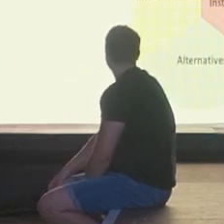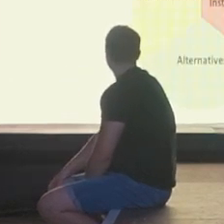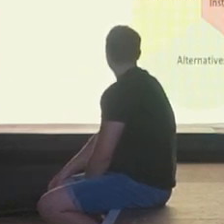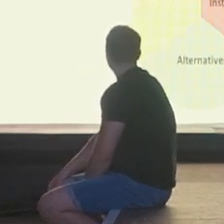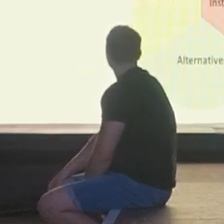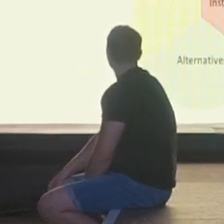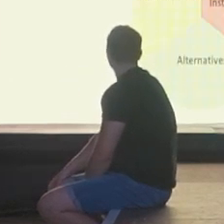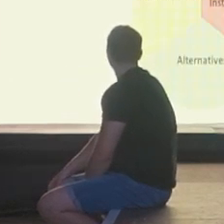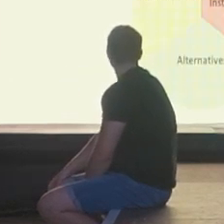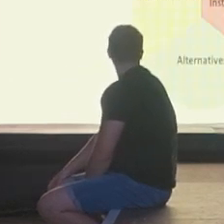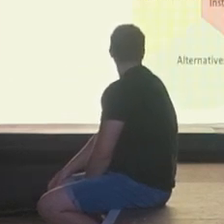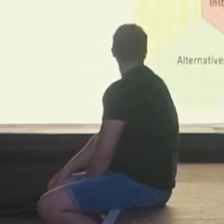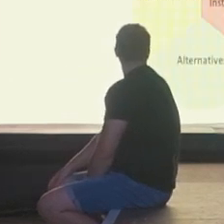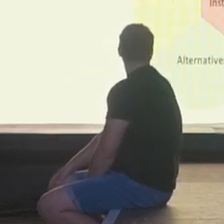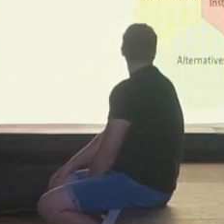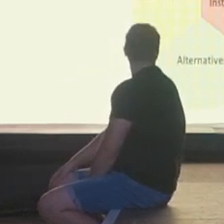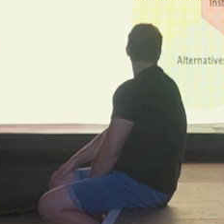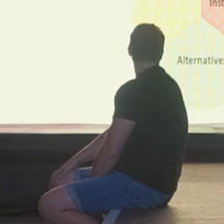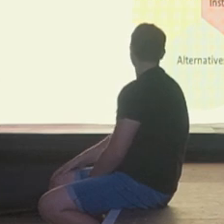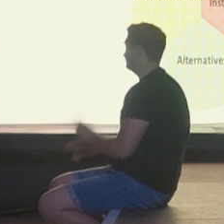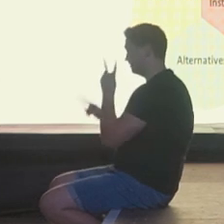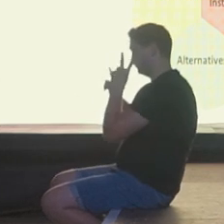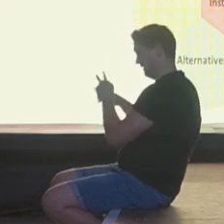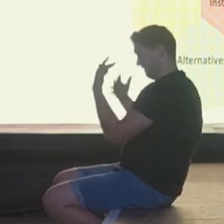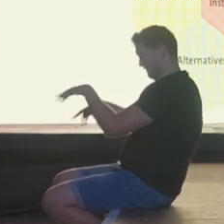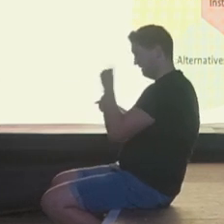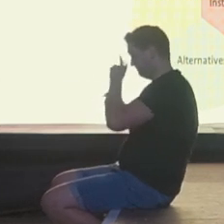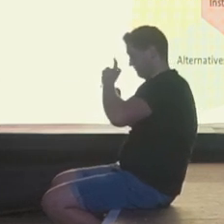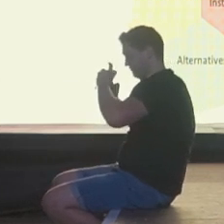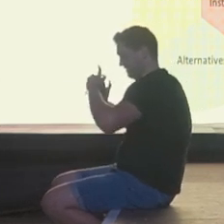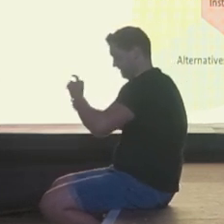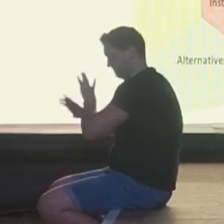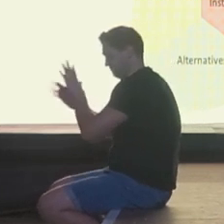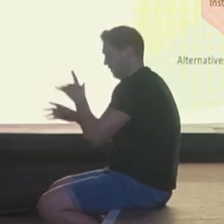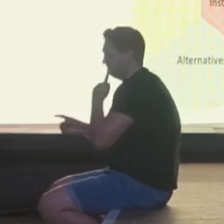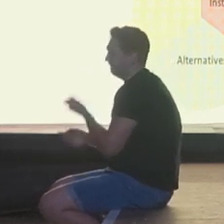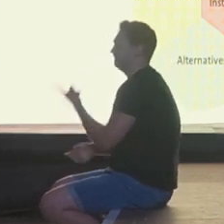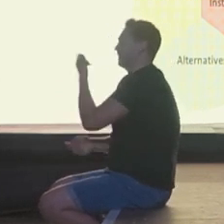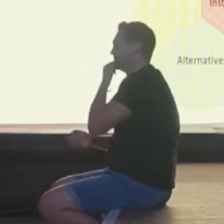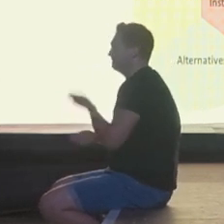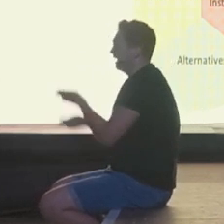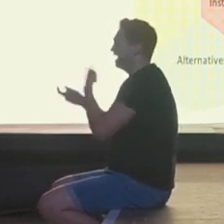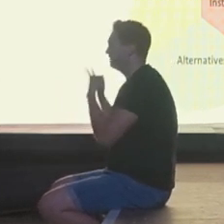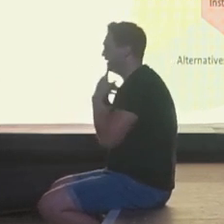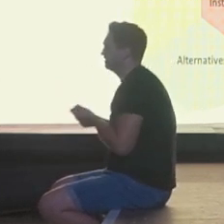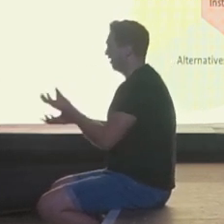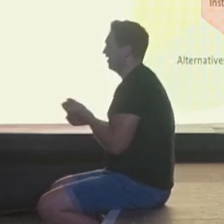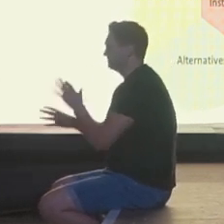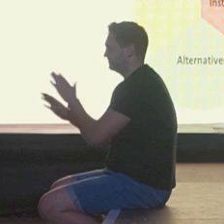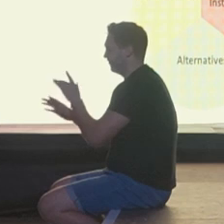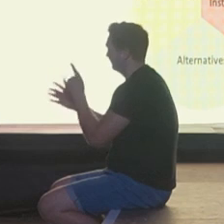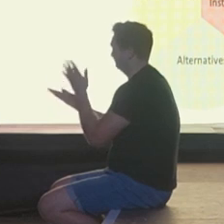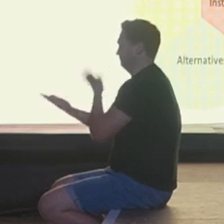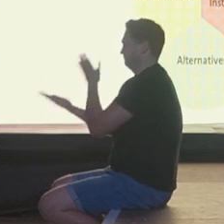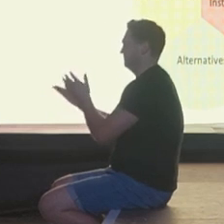And here's a little graph to show you that we've actually done some reading, and I'm not just making all this shit up. This is totally science, because it's in a pie chart.